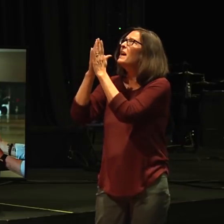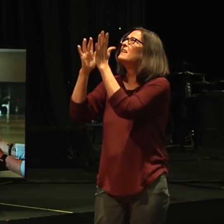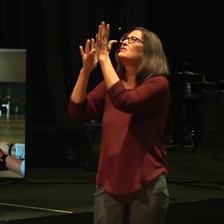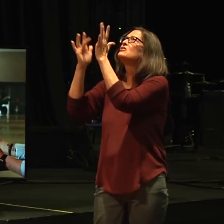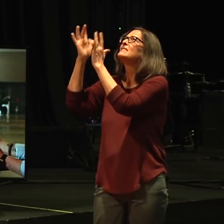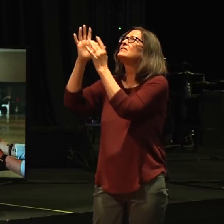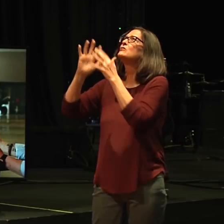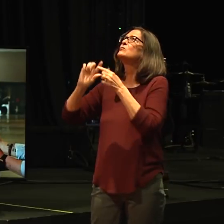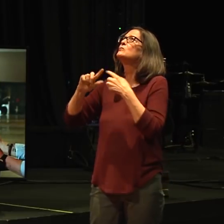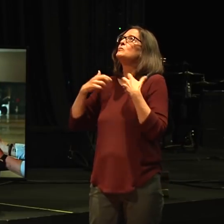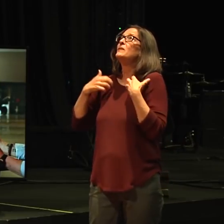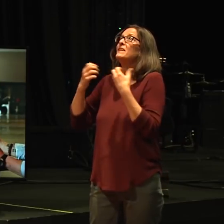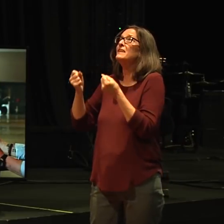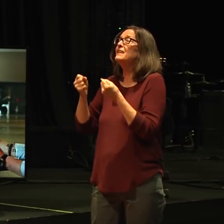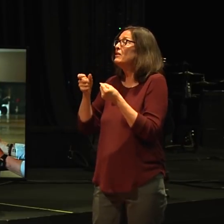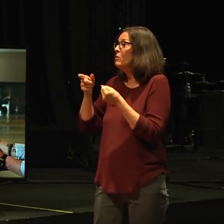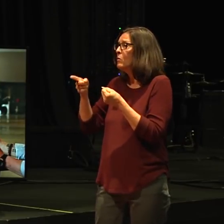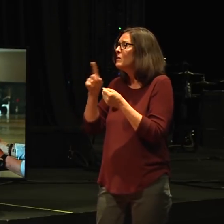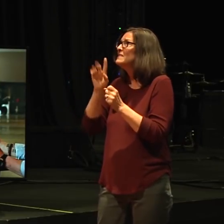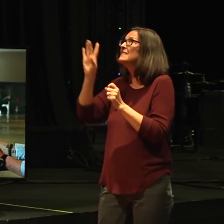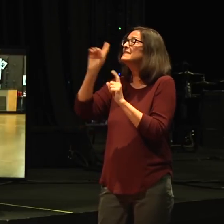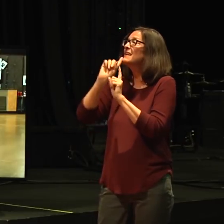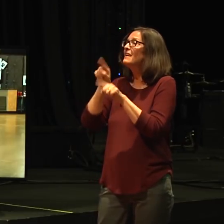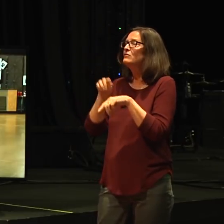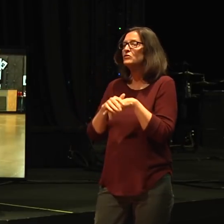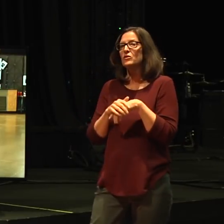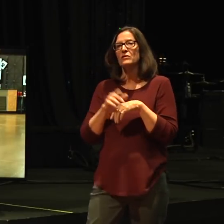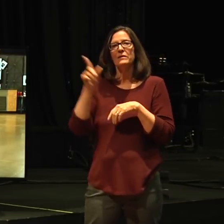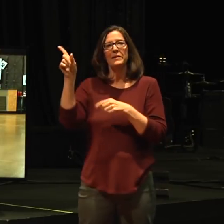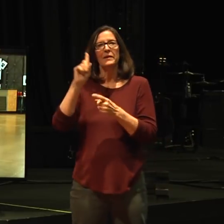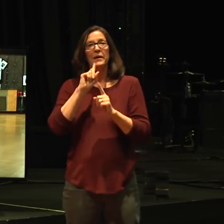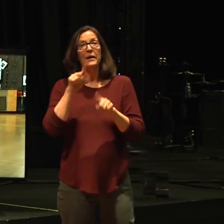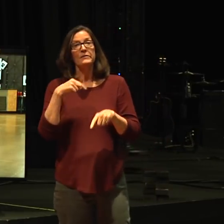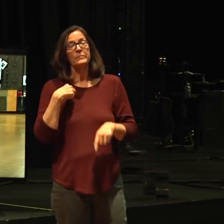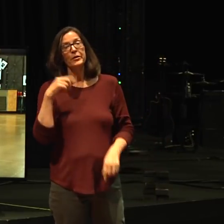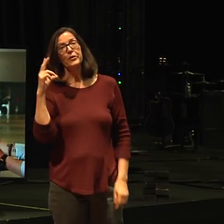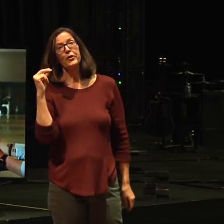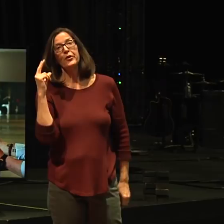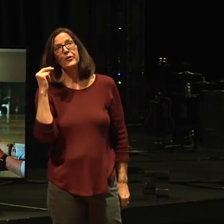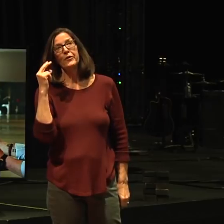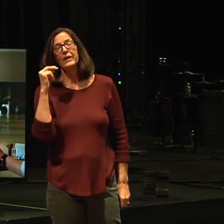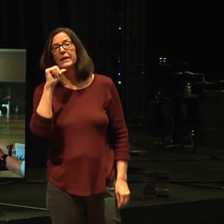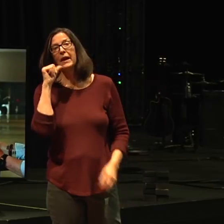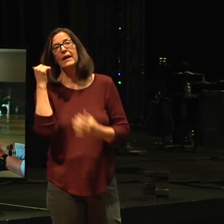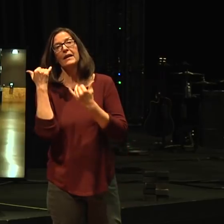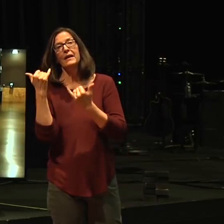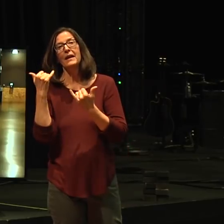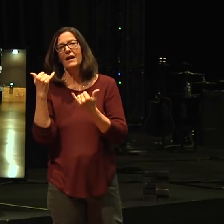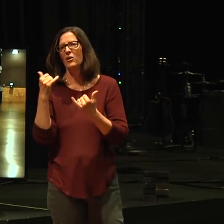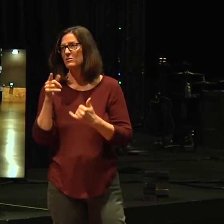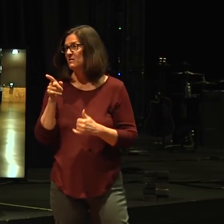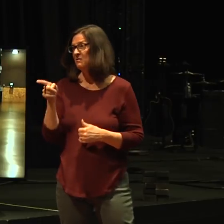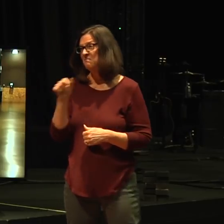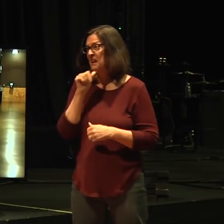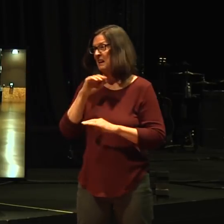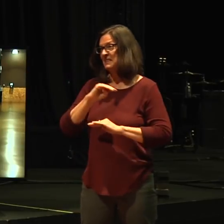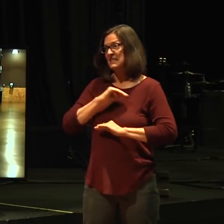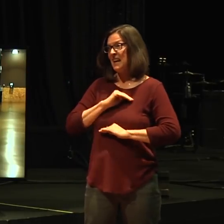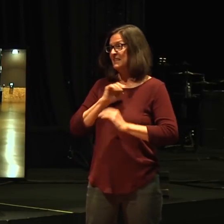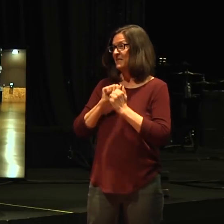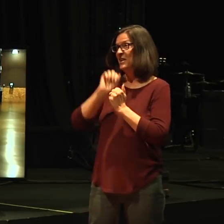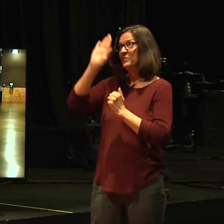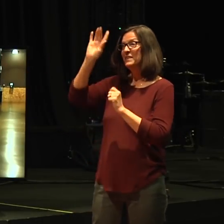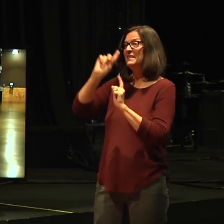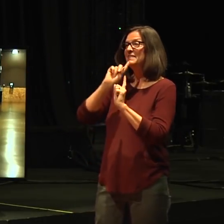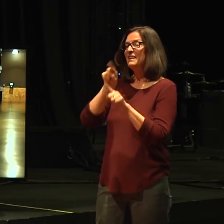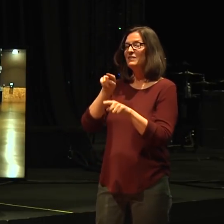what? No, or not now. This is not a very satisfying answer. Right. All right. So I think there's a lot of people